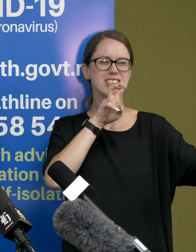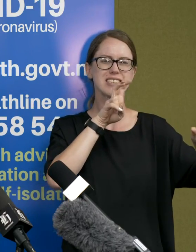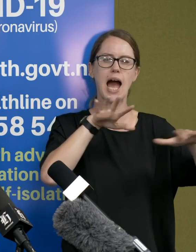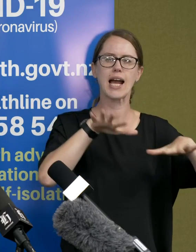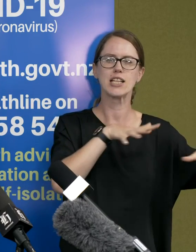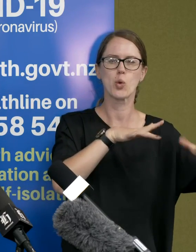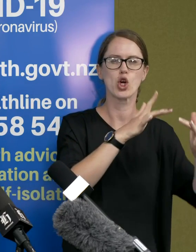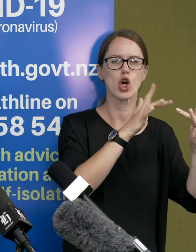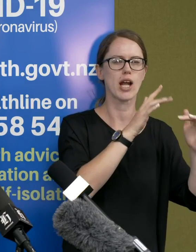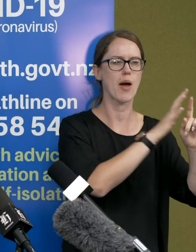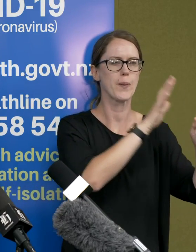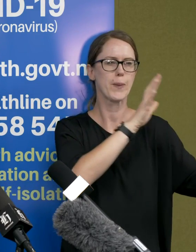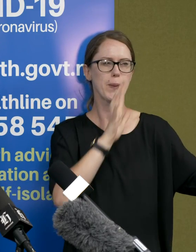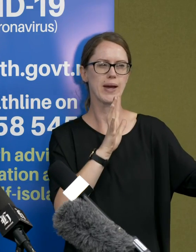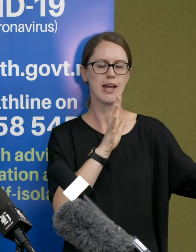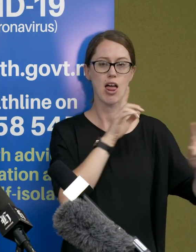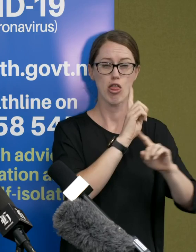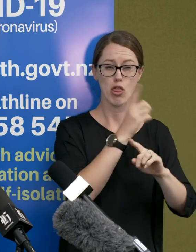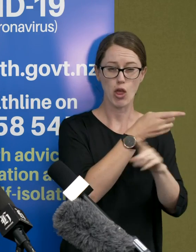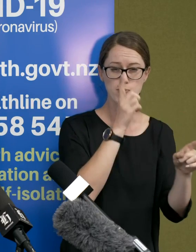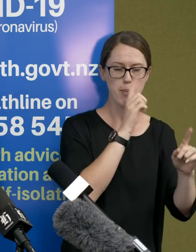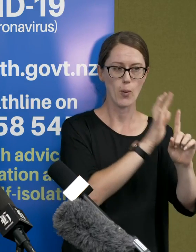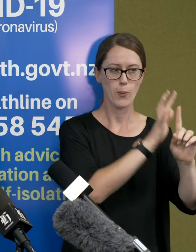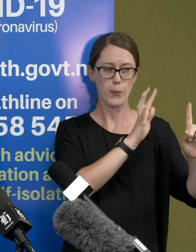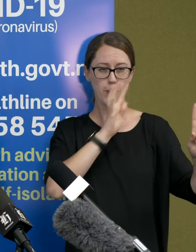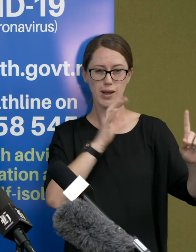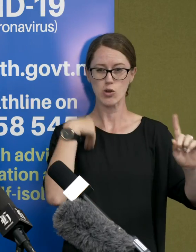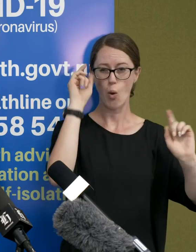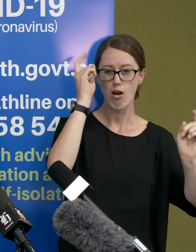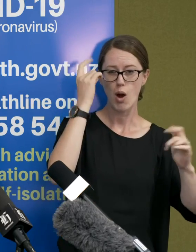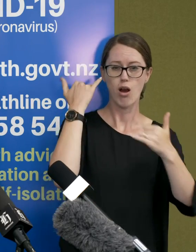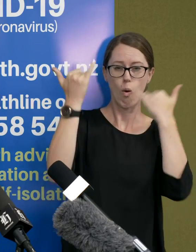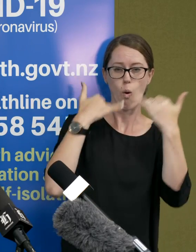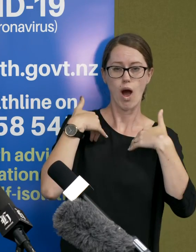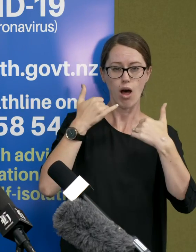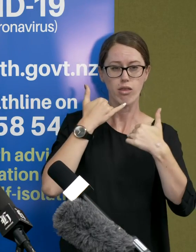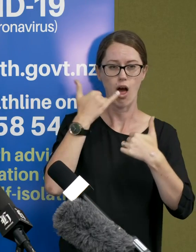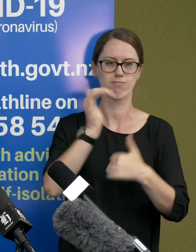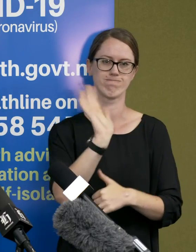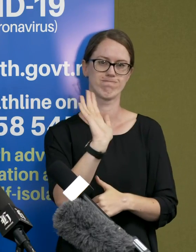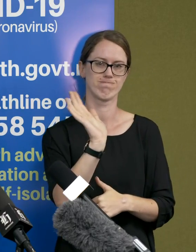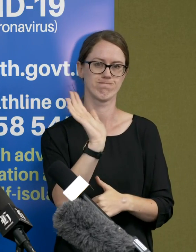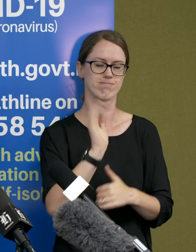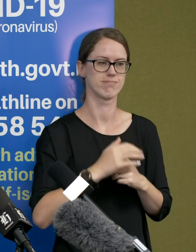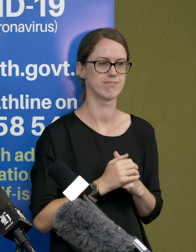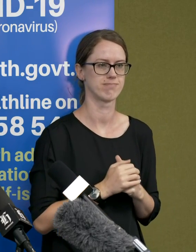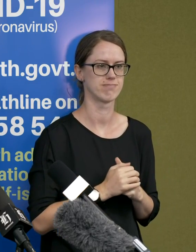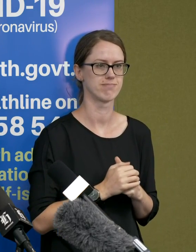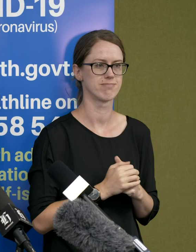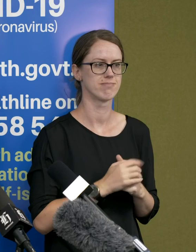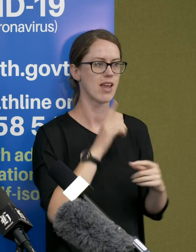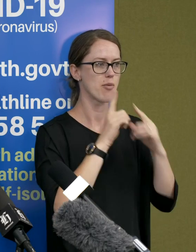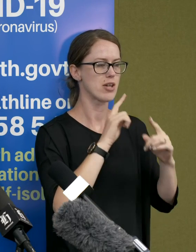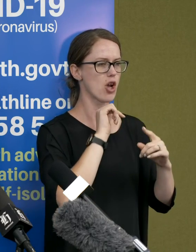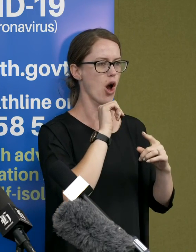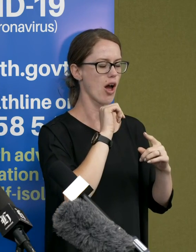row. There is no need for those casual contacts to call Healthline. The information about symptoms